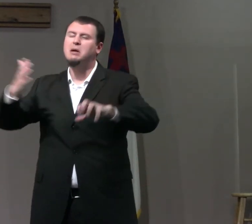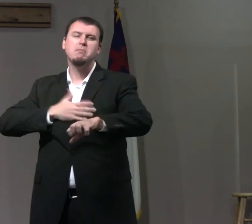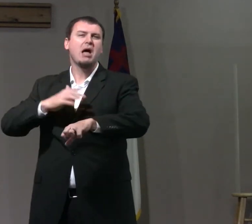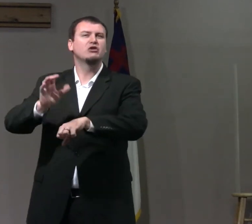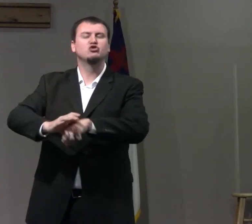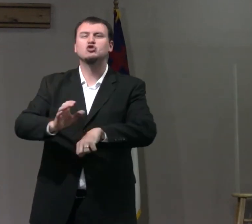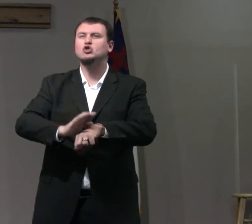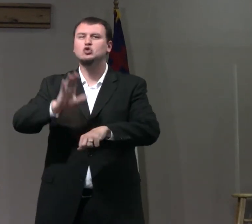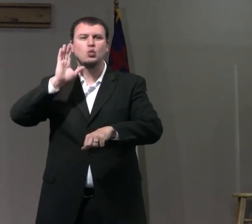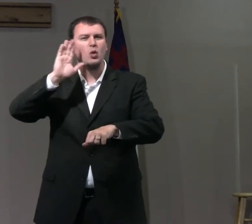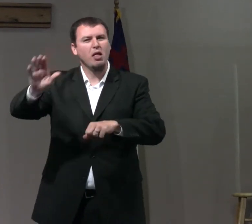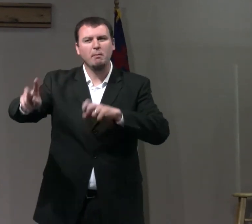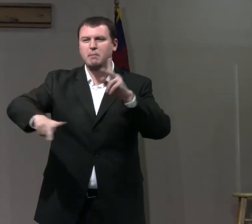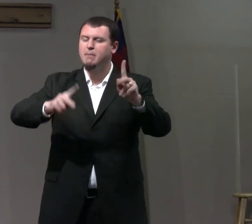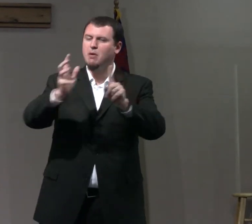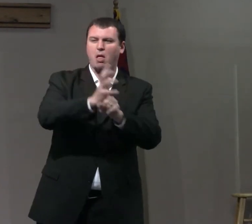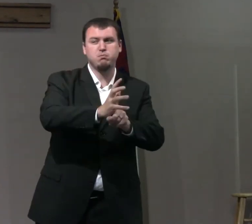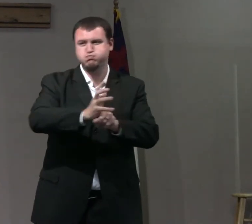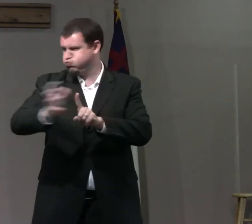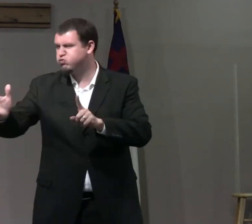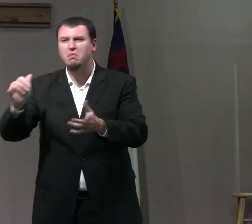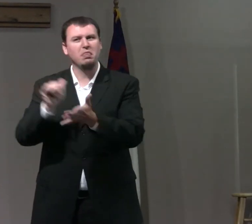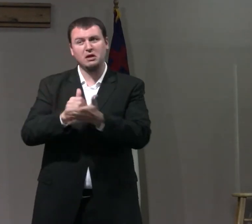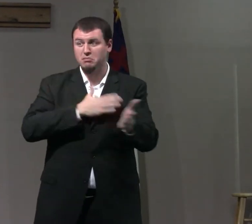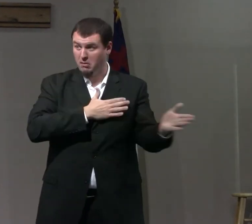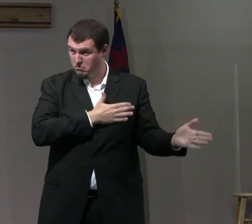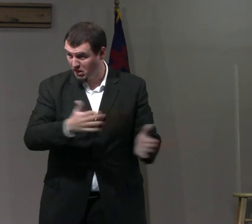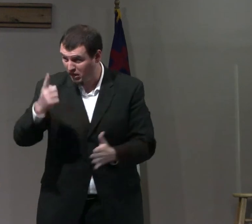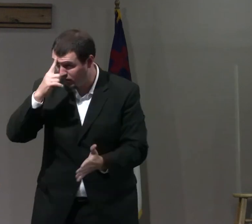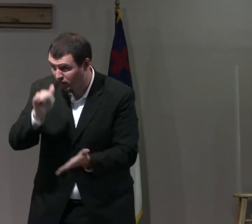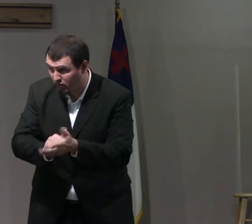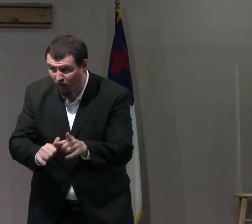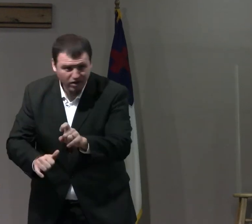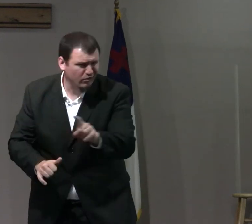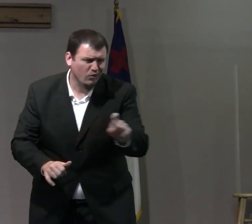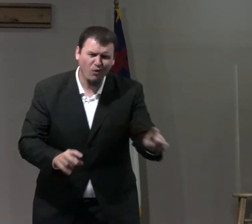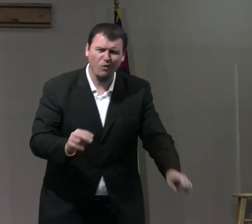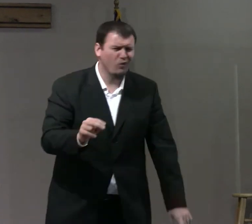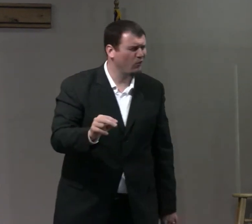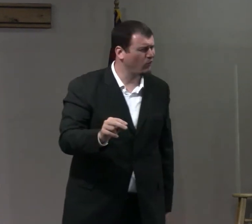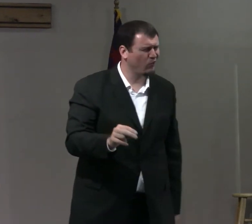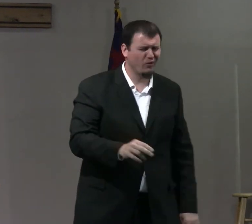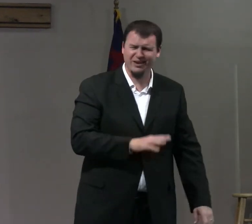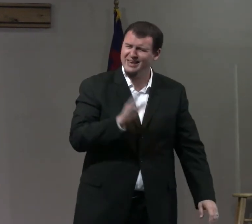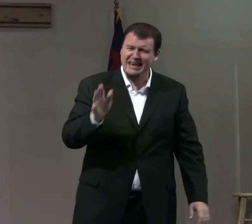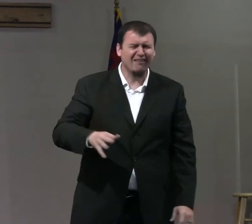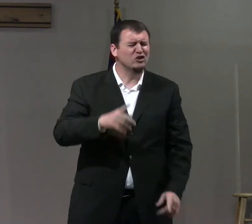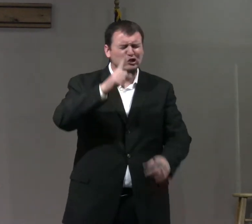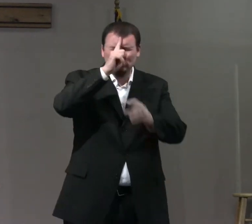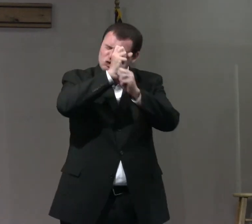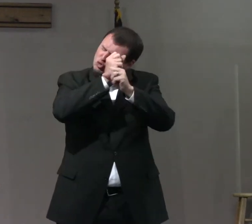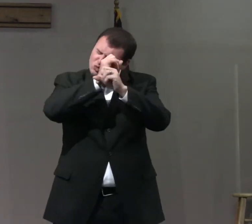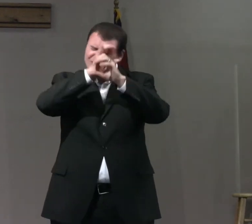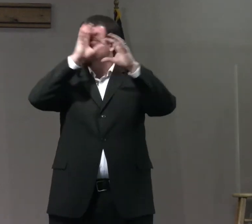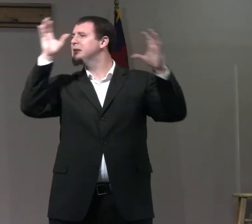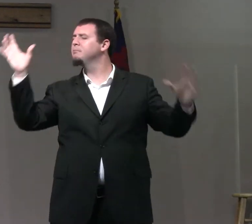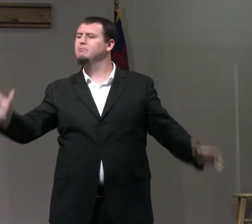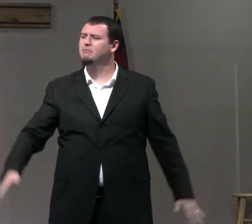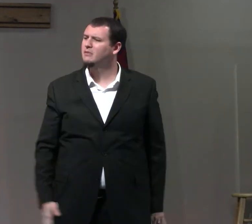was to mess up my church, mess up my reputation, so that everyone would not like me. Was that their plan? No,